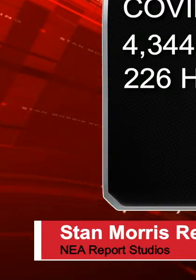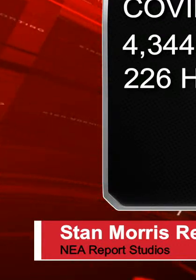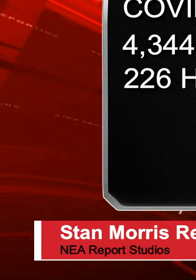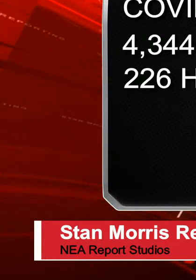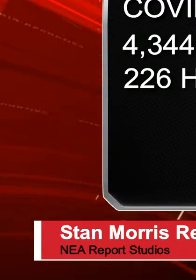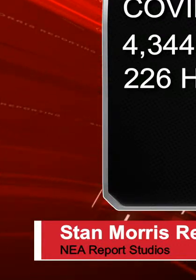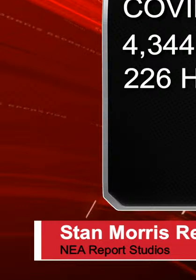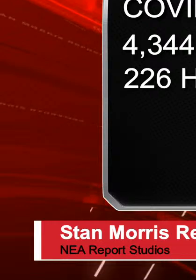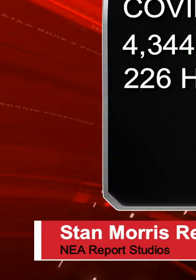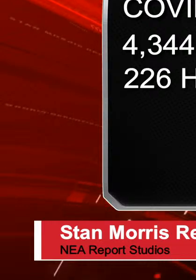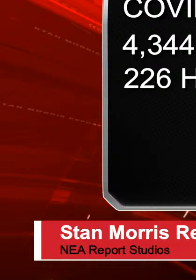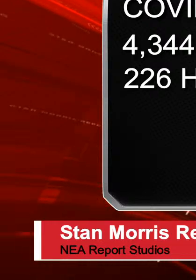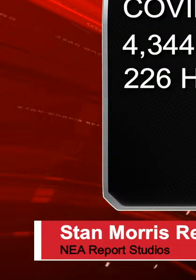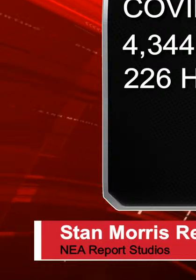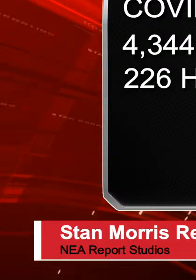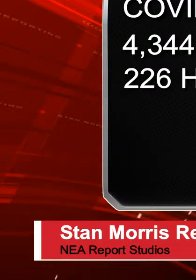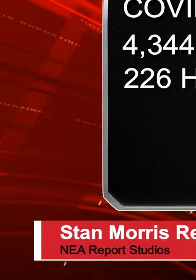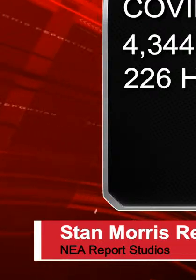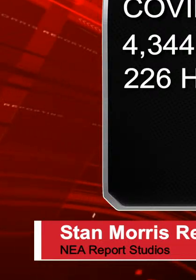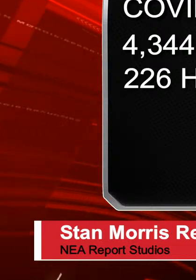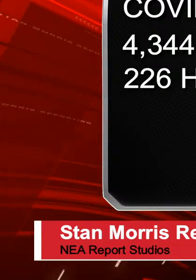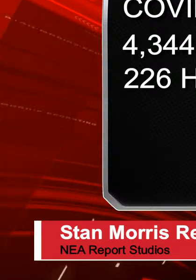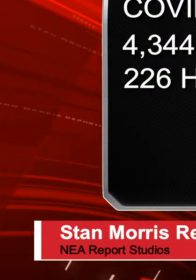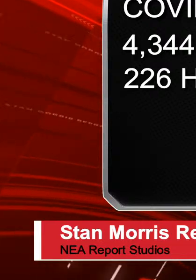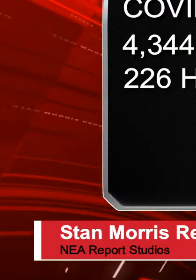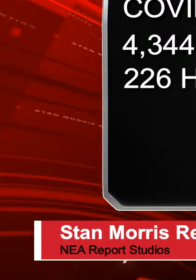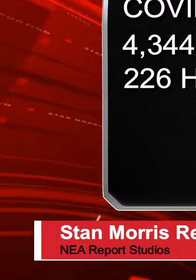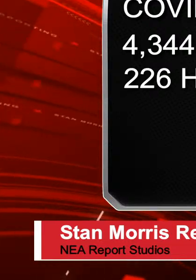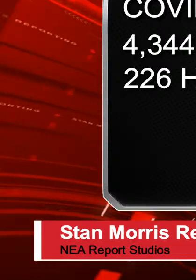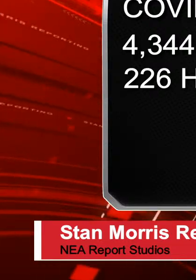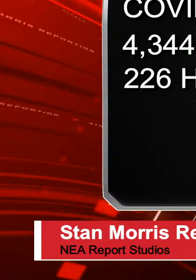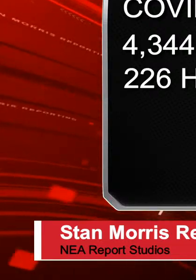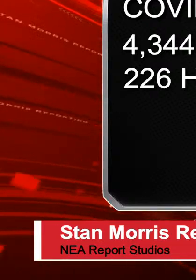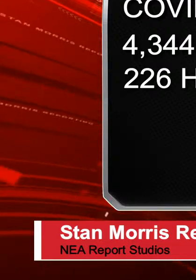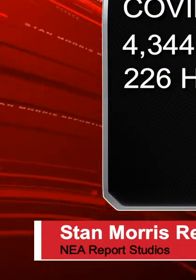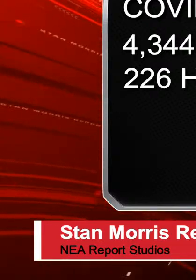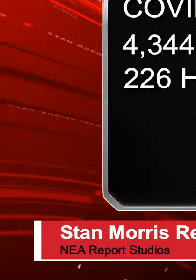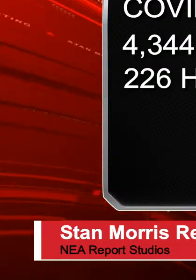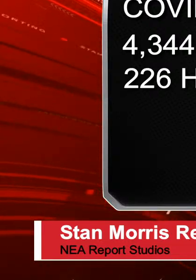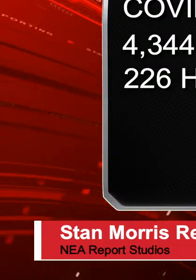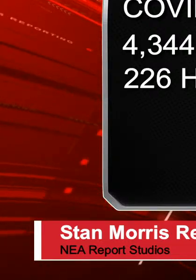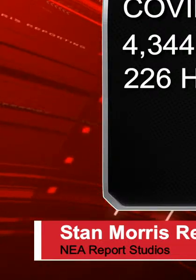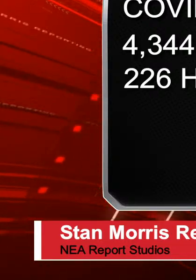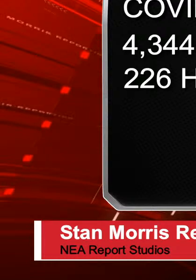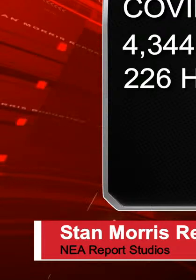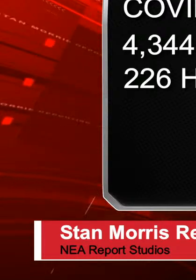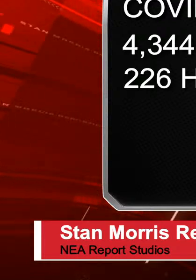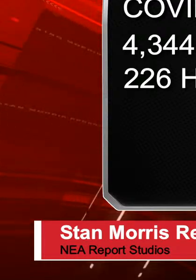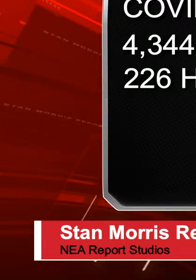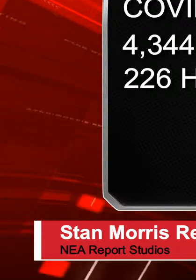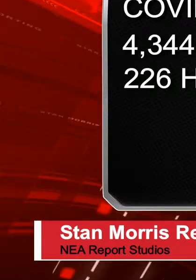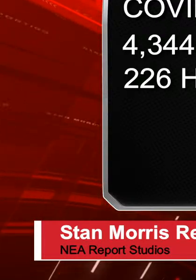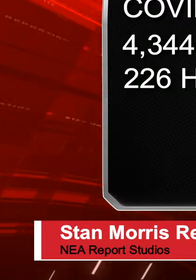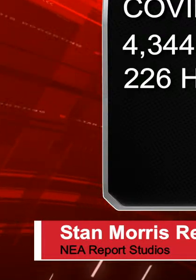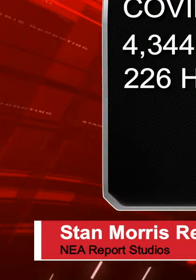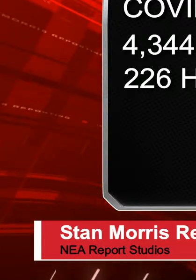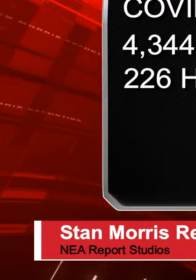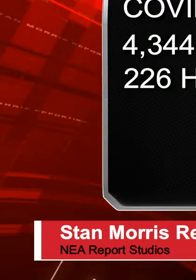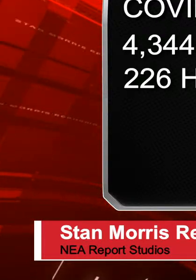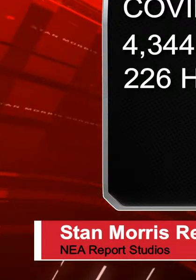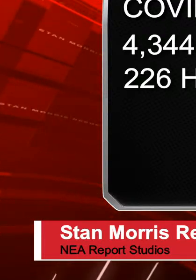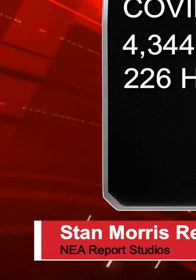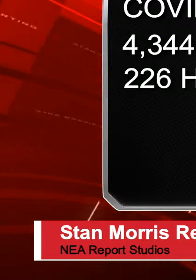100,000+ active cases in Arkansas. Of course, we're nowhere near that right now, but they were talking about by September. That would almost